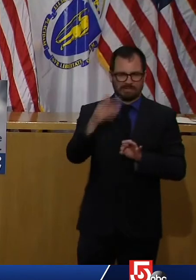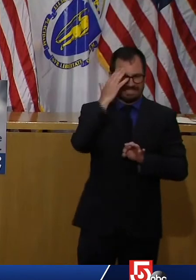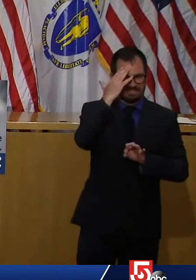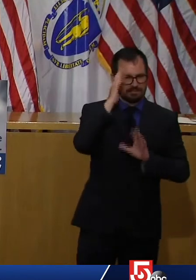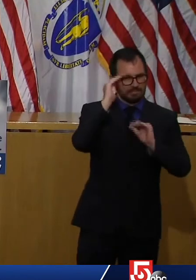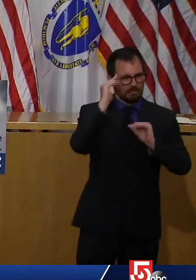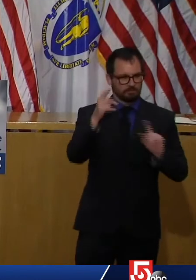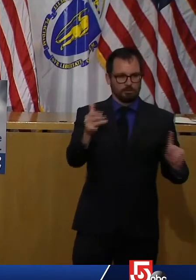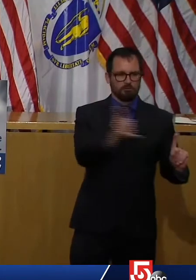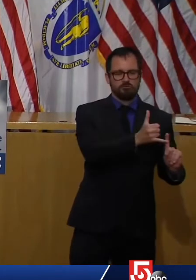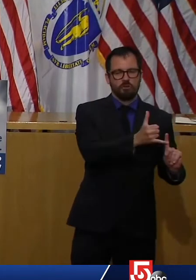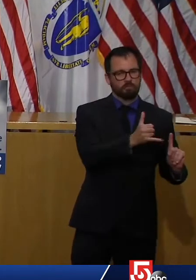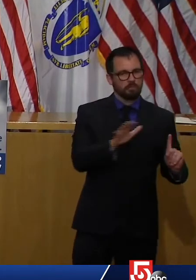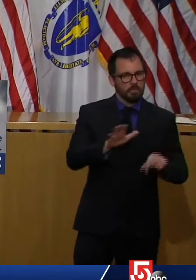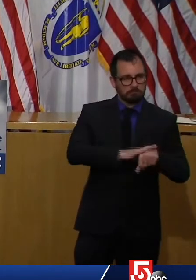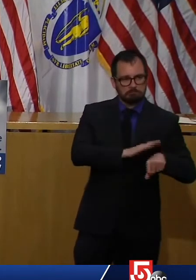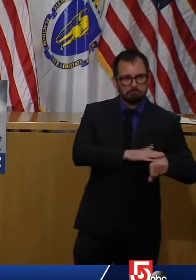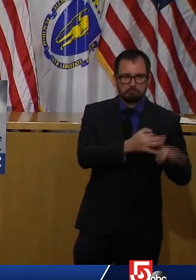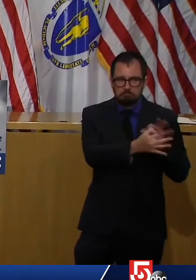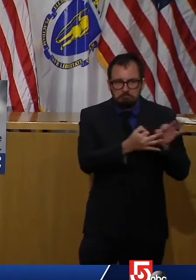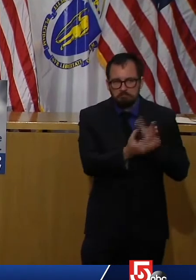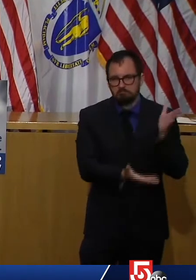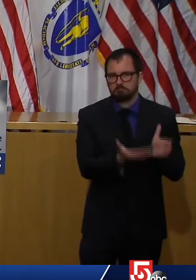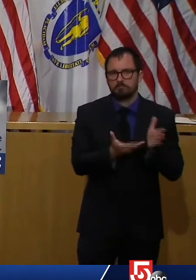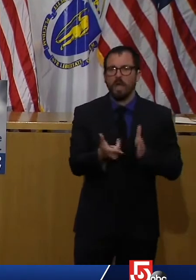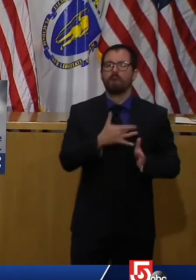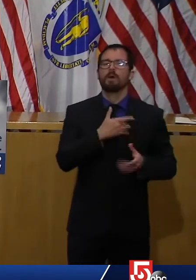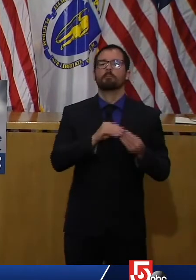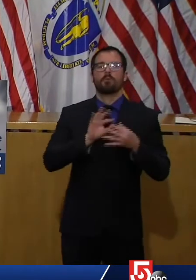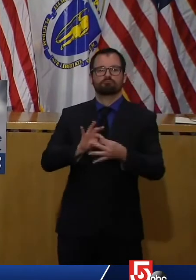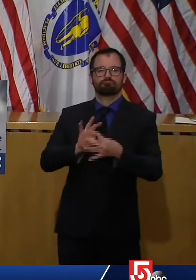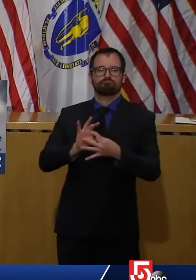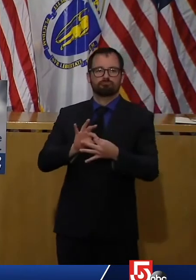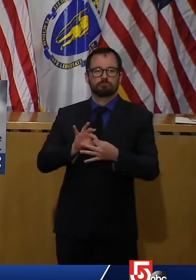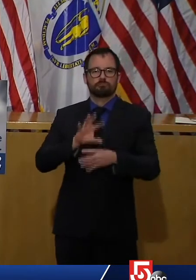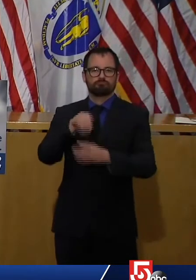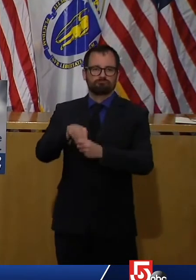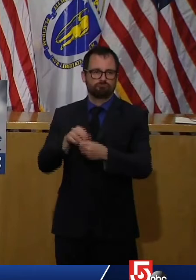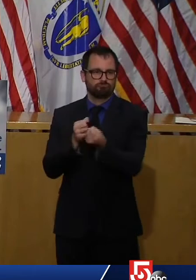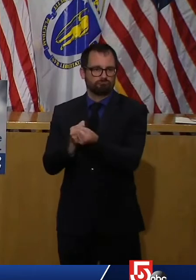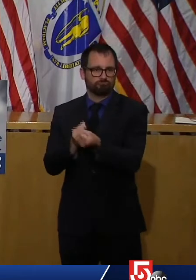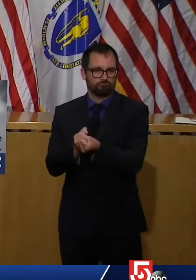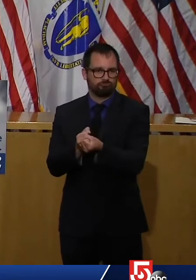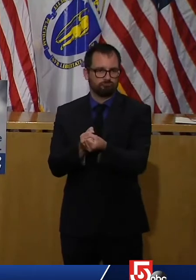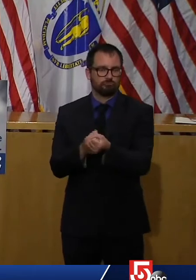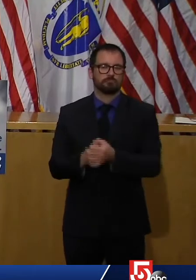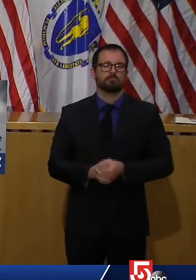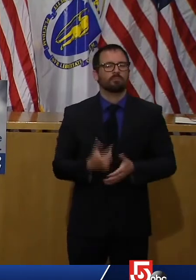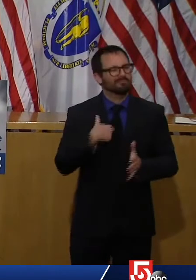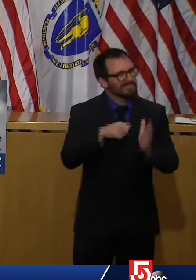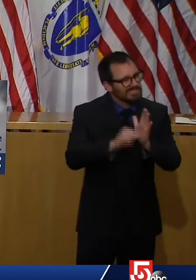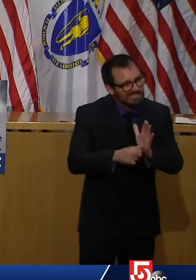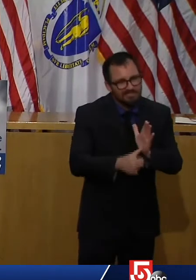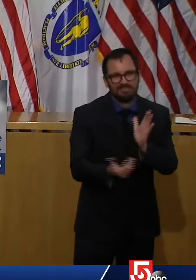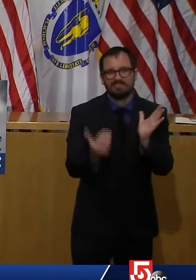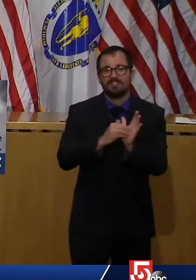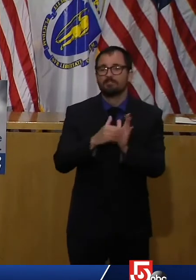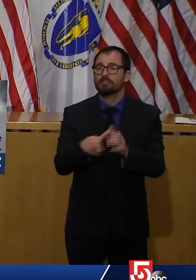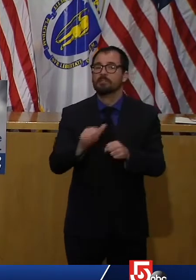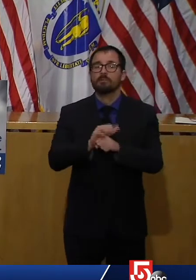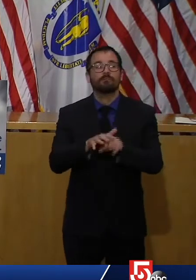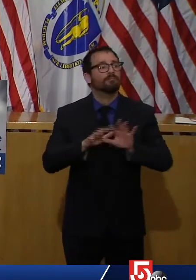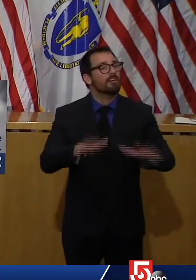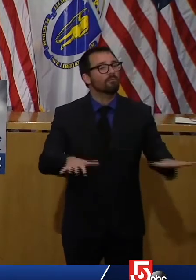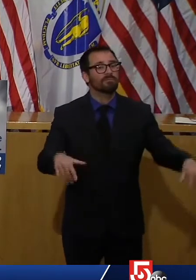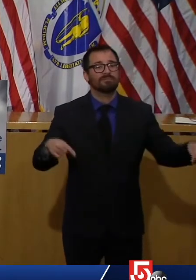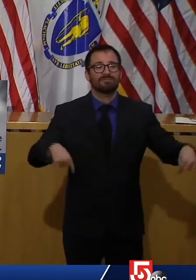People need to remember that this virus, for many people, is asymptomatic. They're